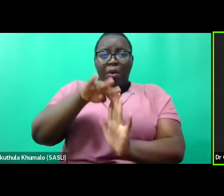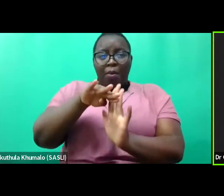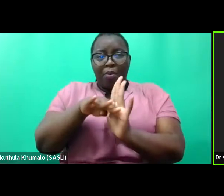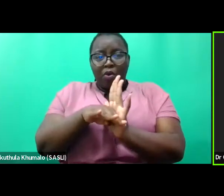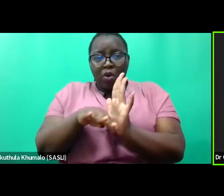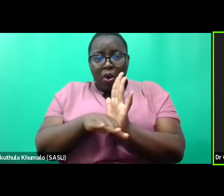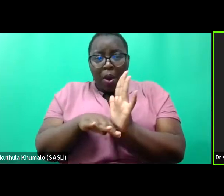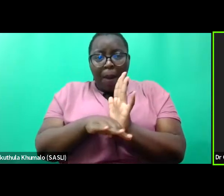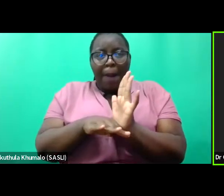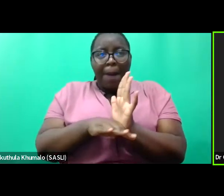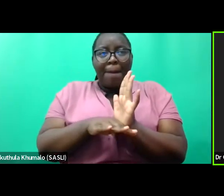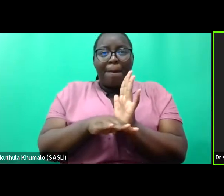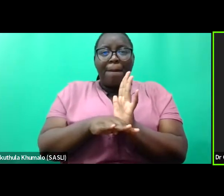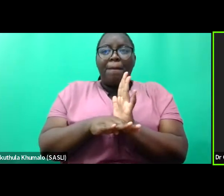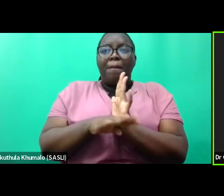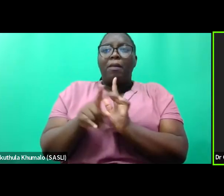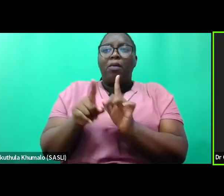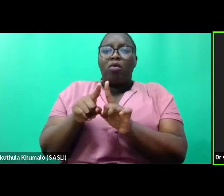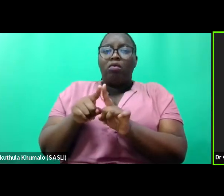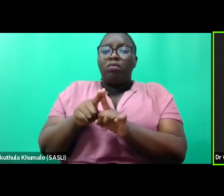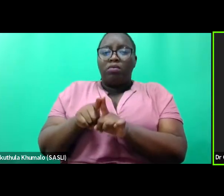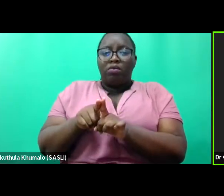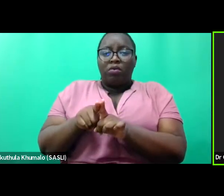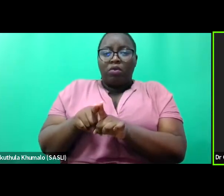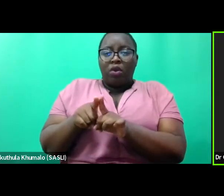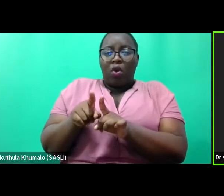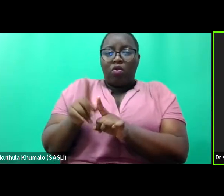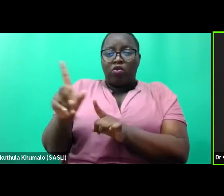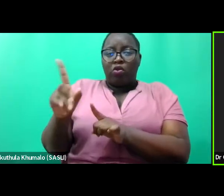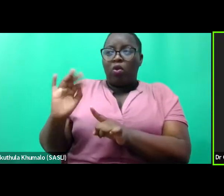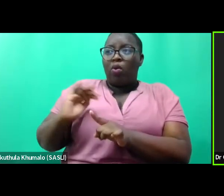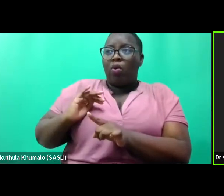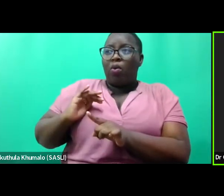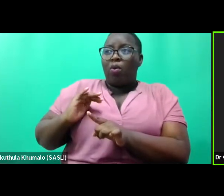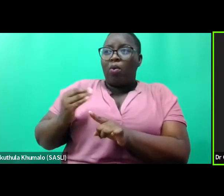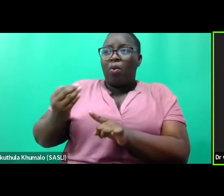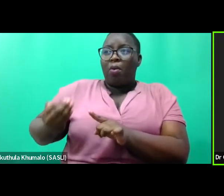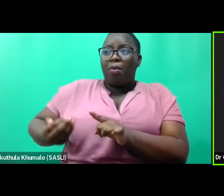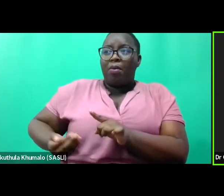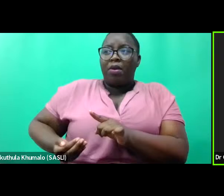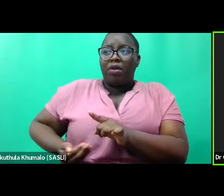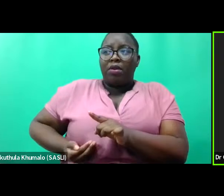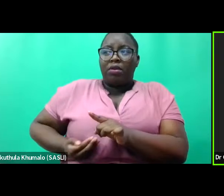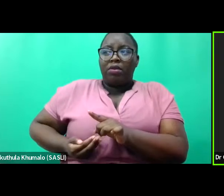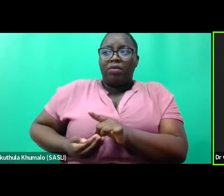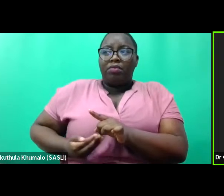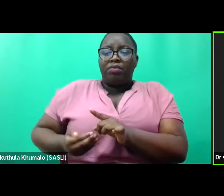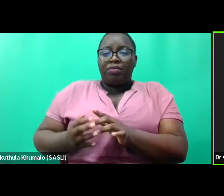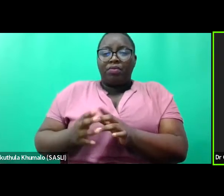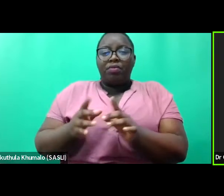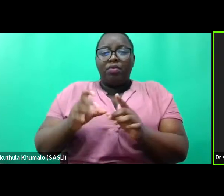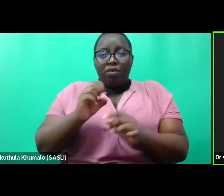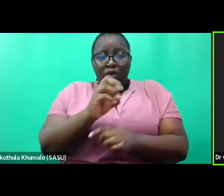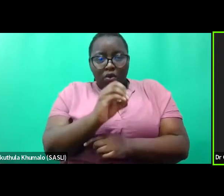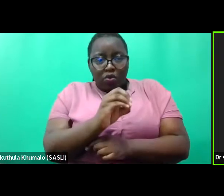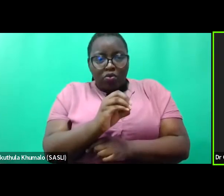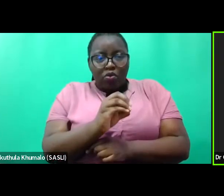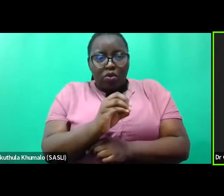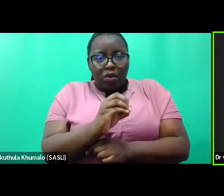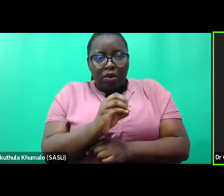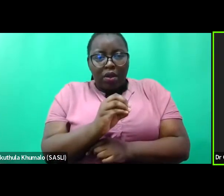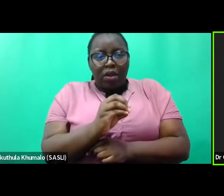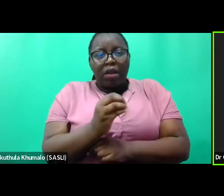said, I had to input 20% for women and disabled persons, including those with hearing impairment. So from the beginning, we had